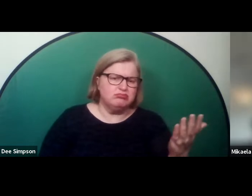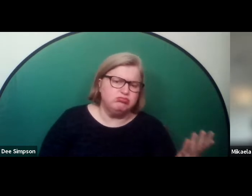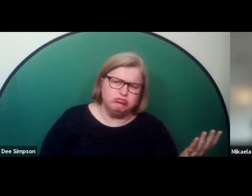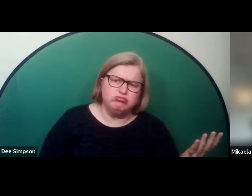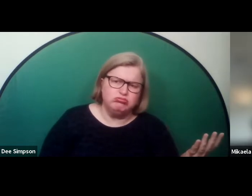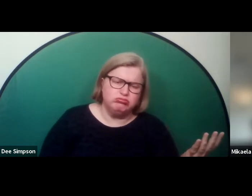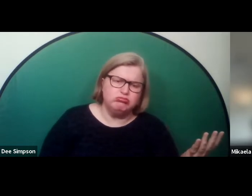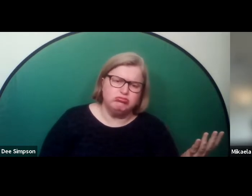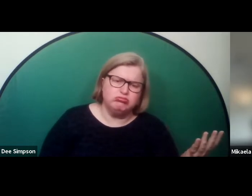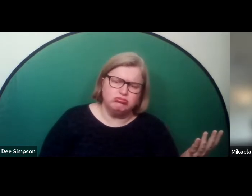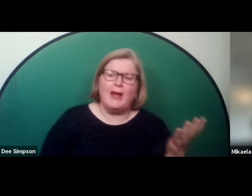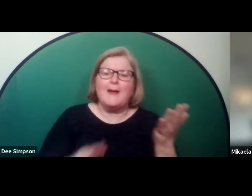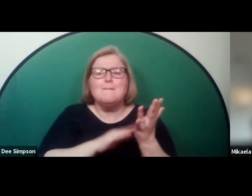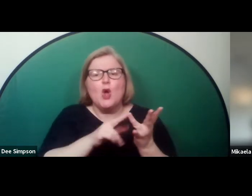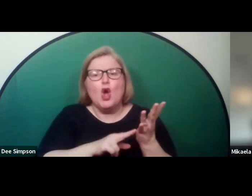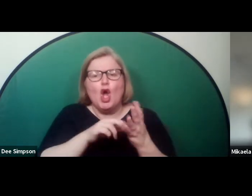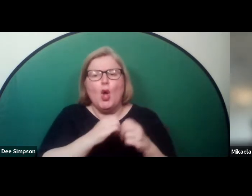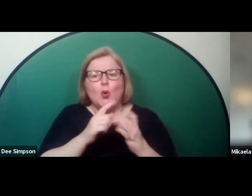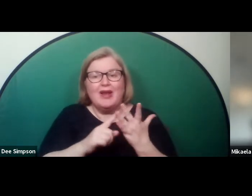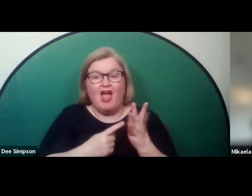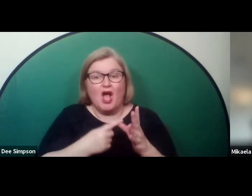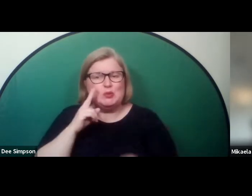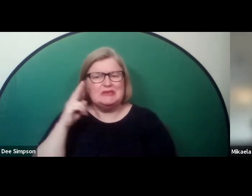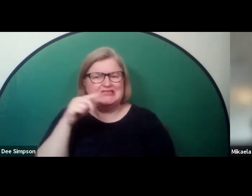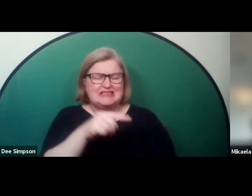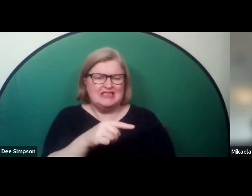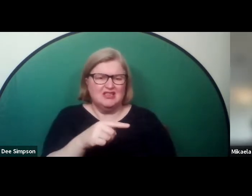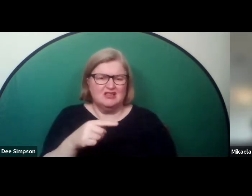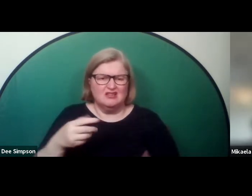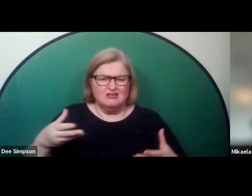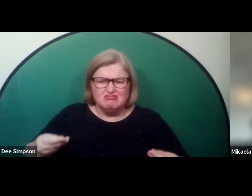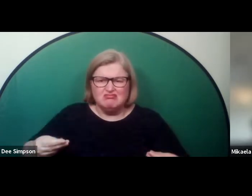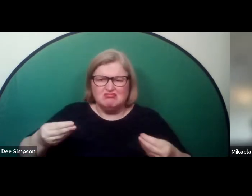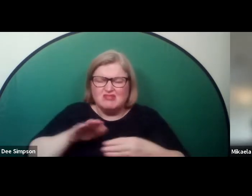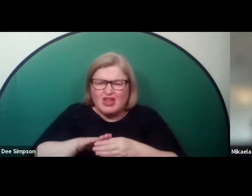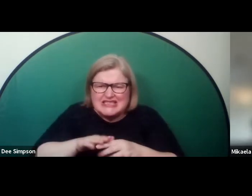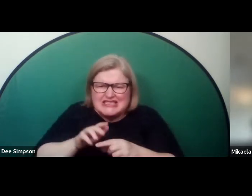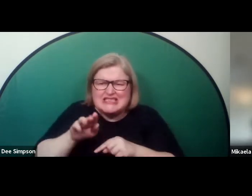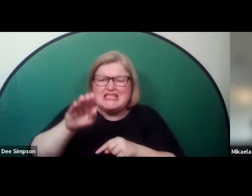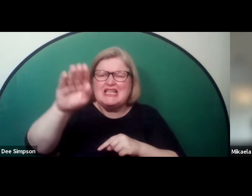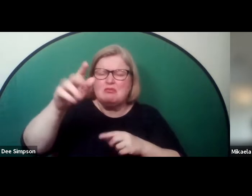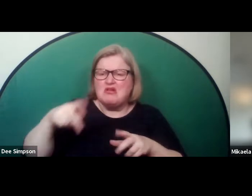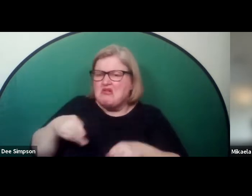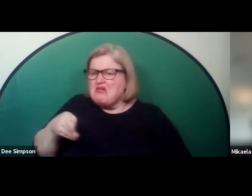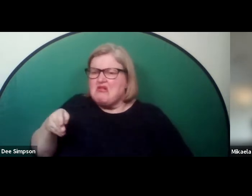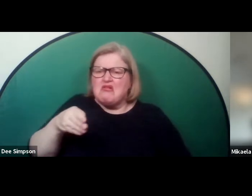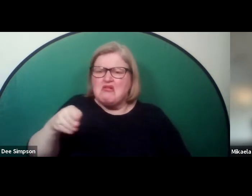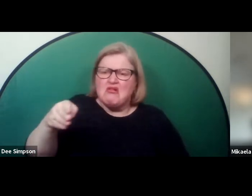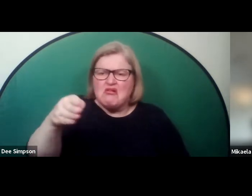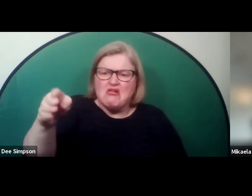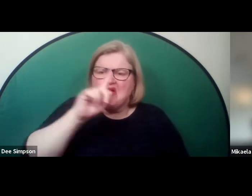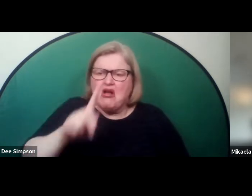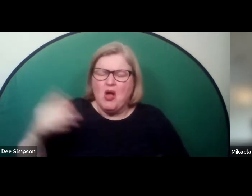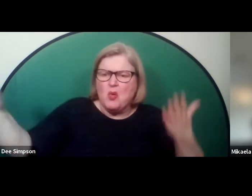a road in an unplanned settlement that surrounds the city is steep and unpaved, which is difficult to navigate in good weather conditions